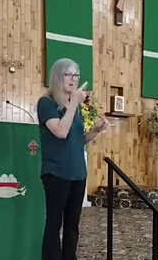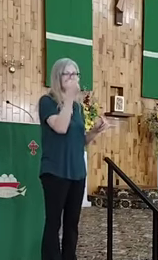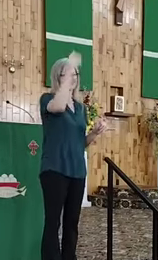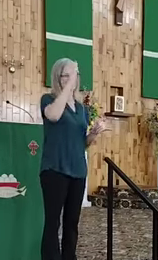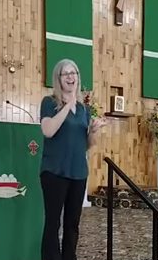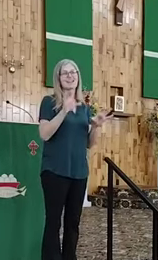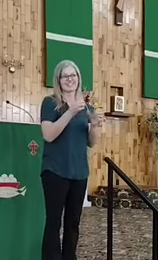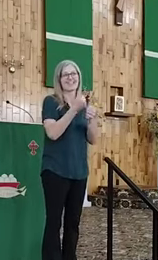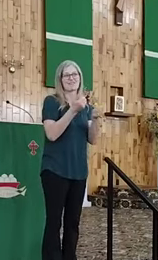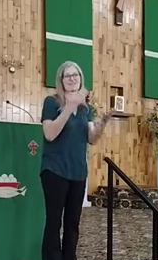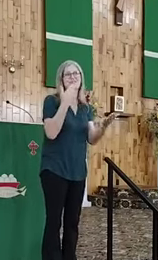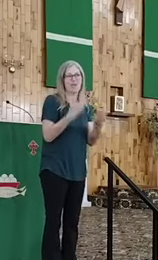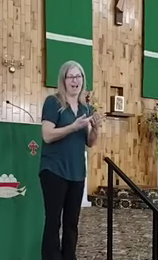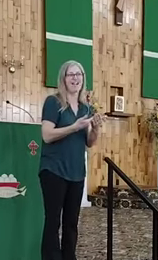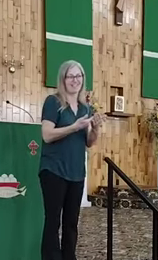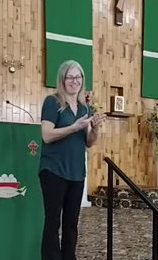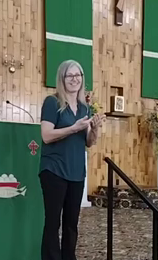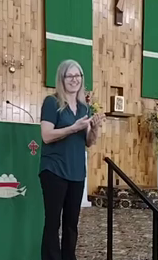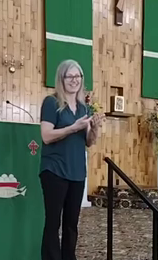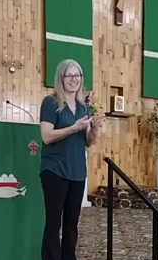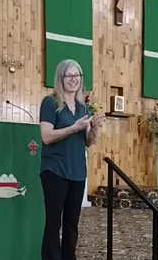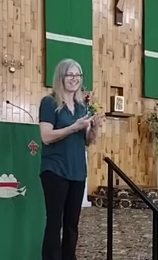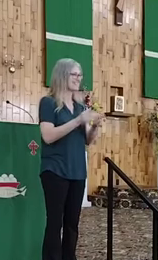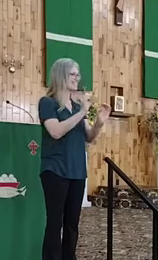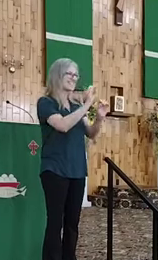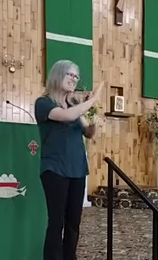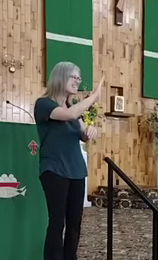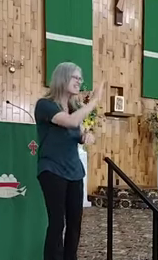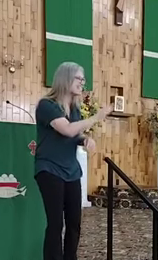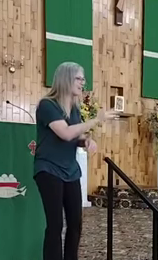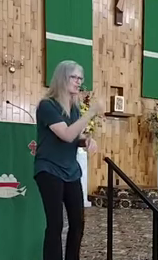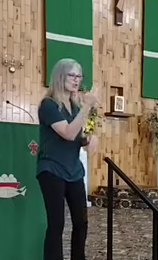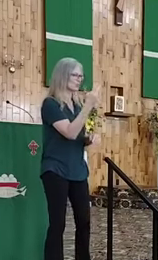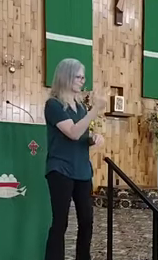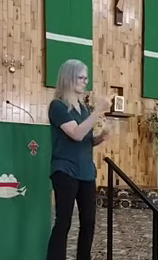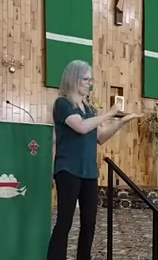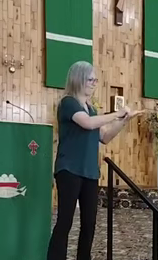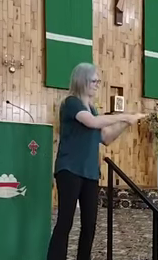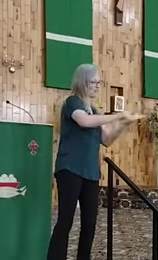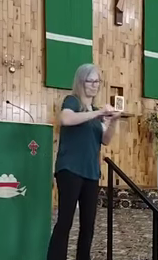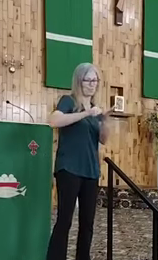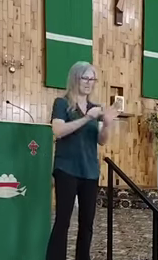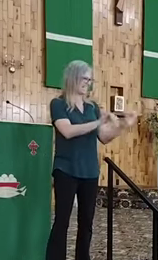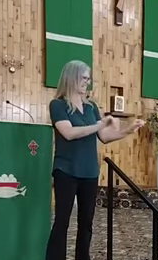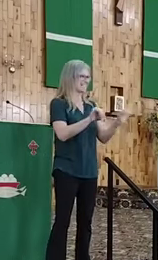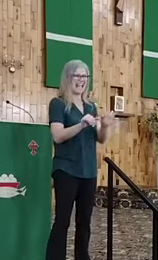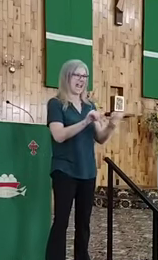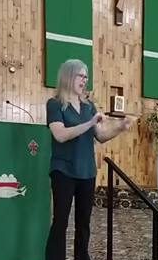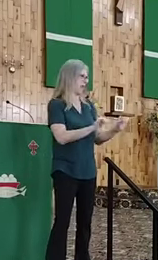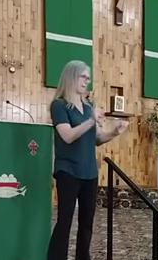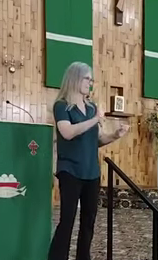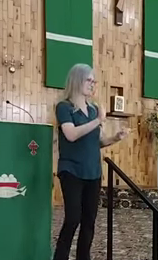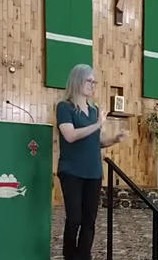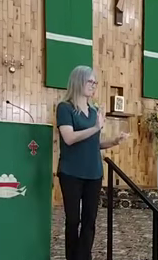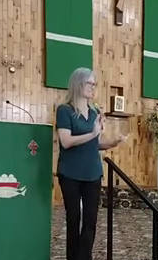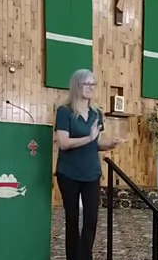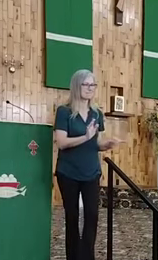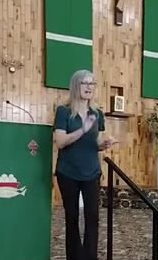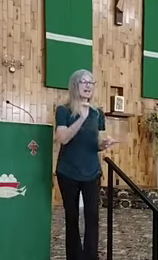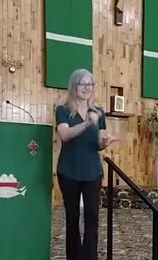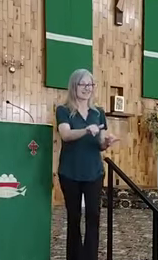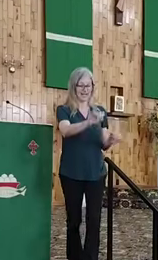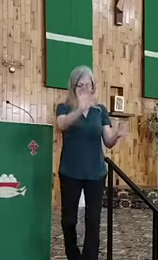things well. Hello? There can never be two different fingerprints. That's the beauty of God. That's the perfection of God. That's